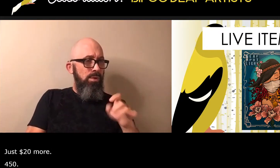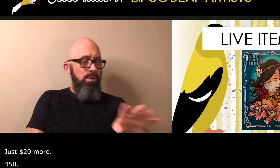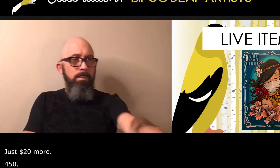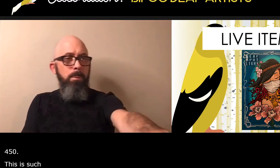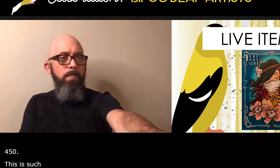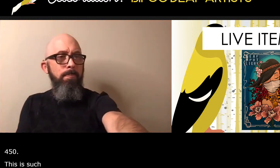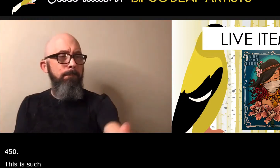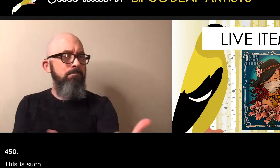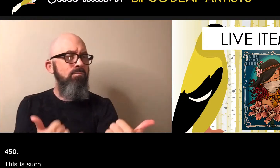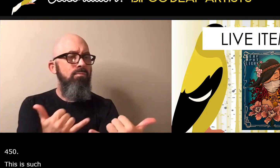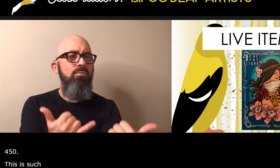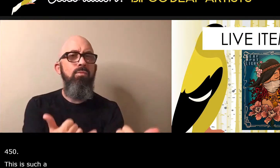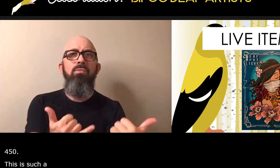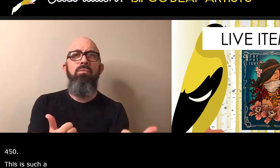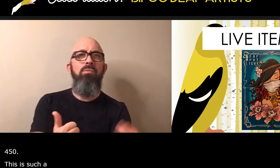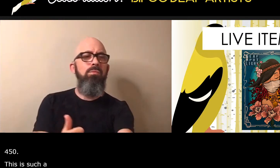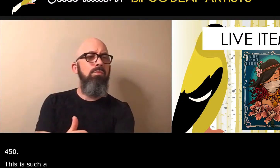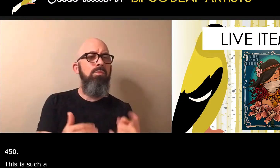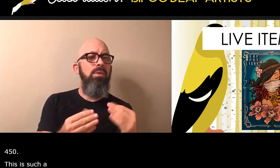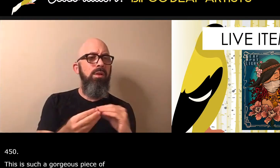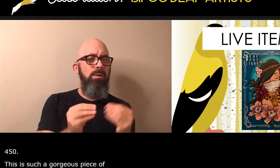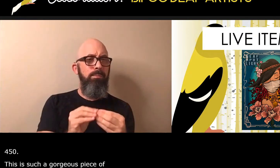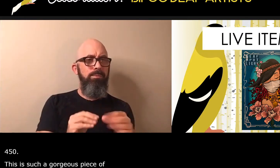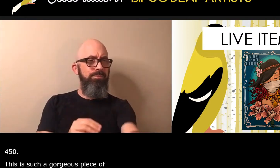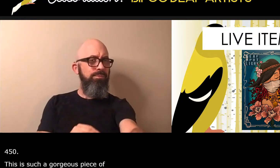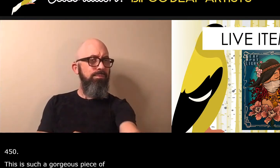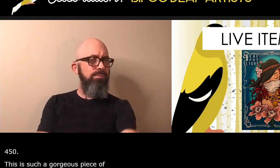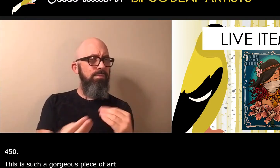gorgeous piece of art.